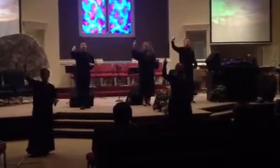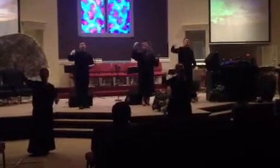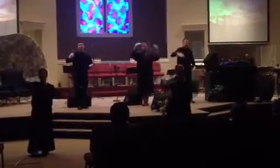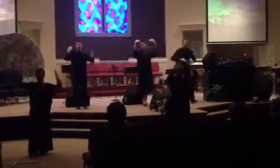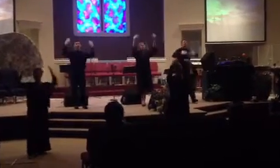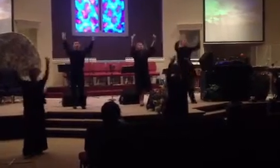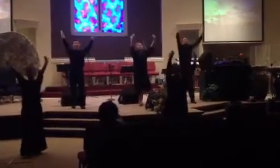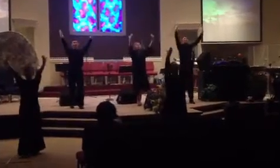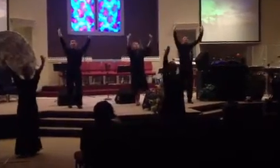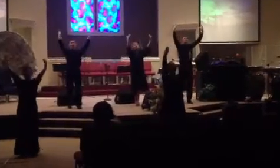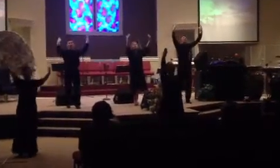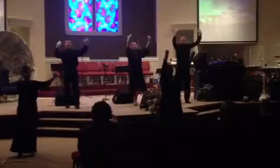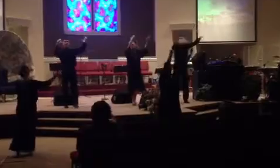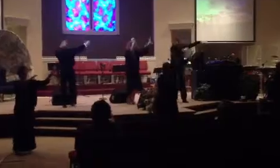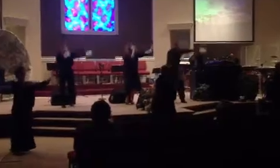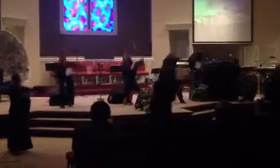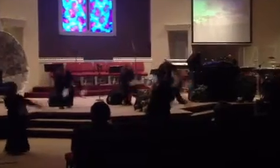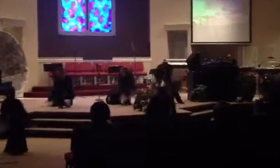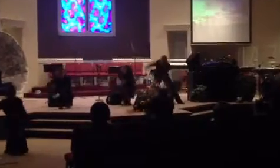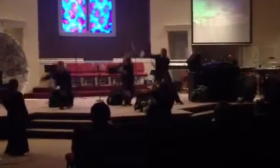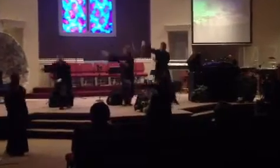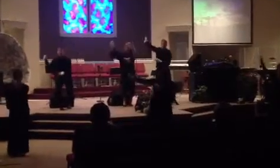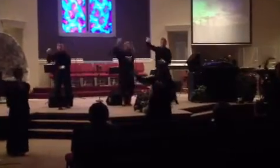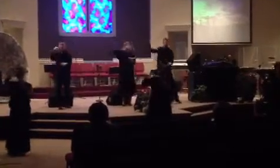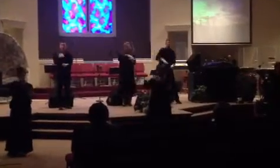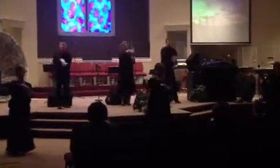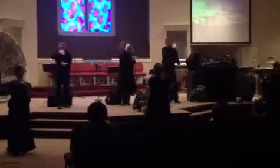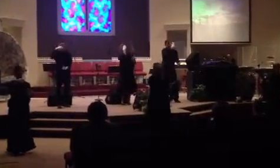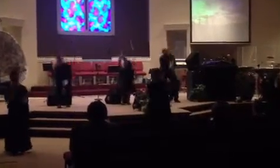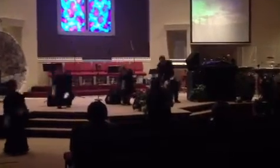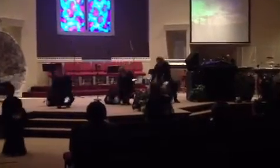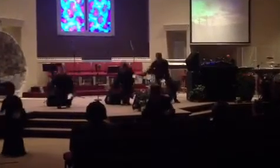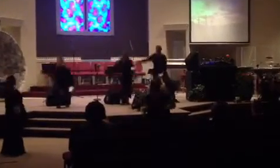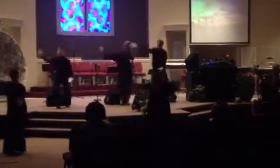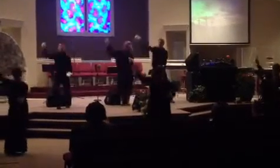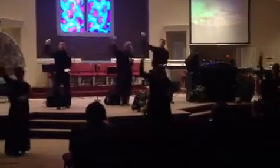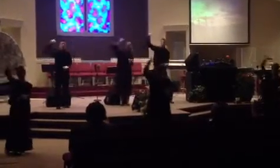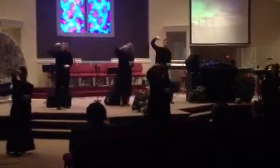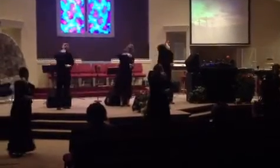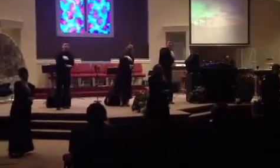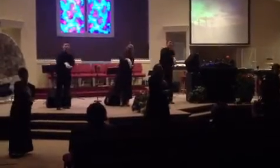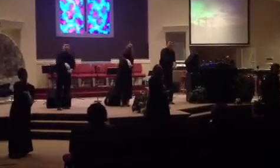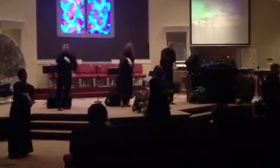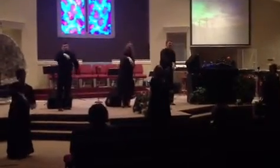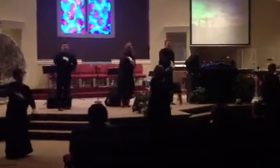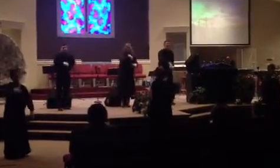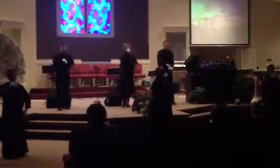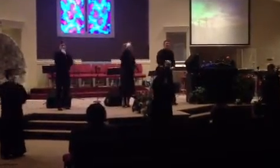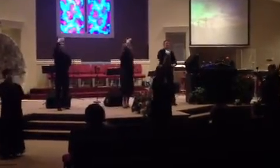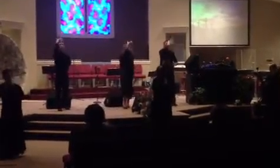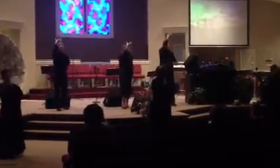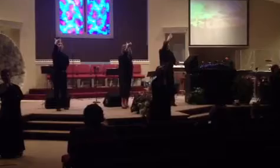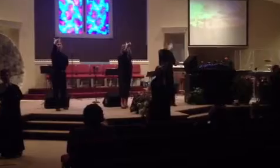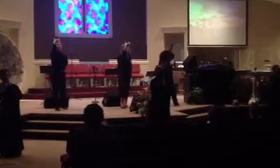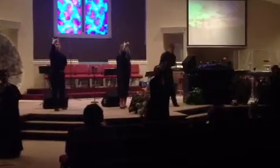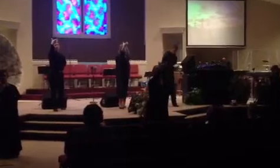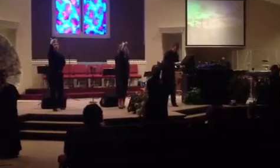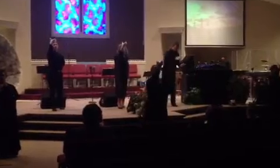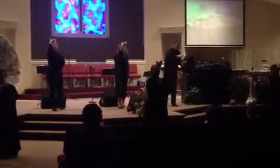All I can do is fall down on my knees and cry, holy,